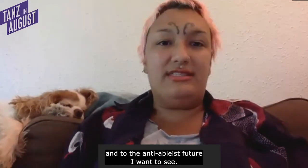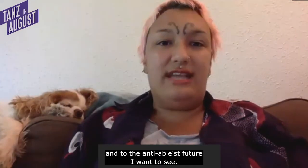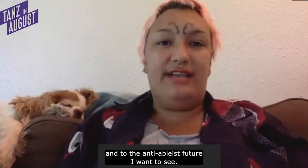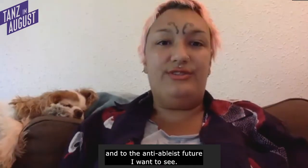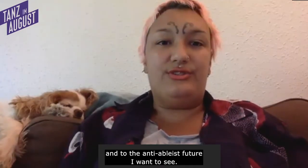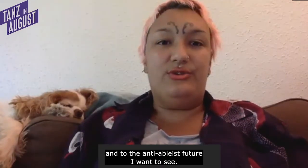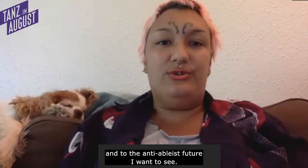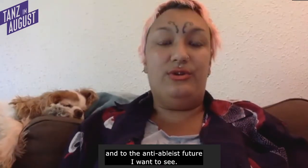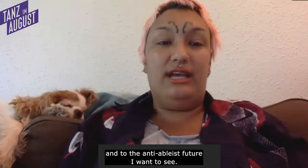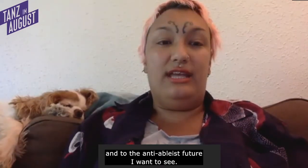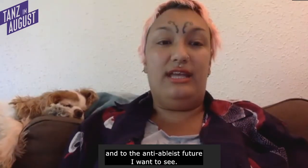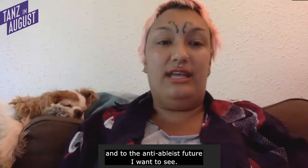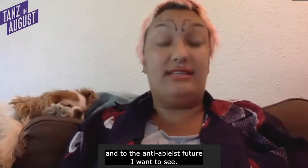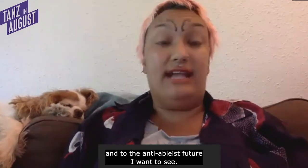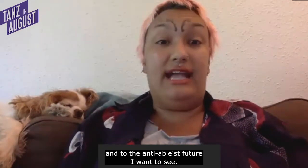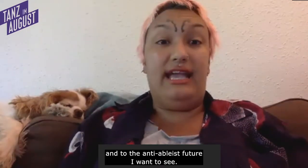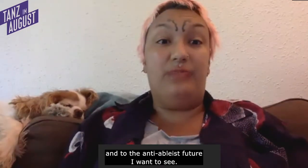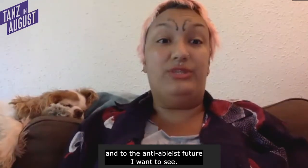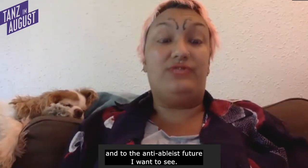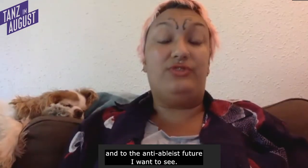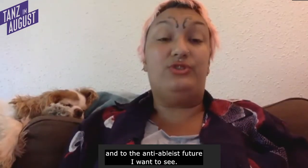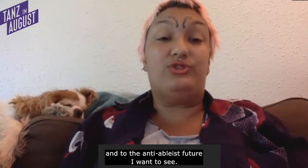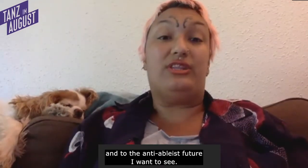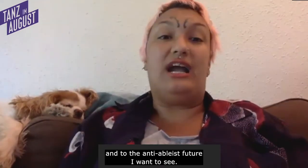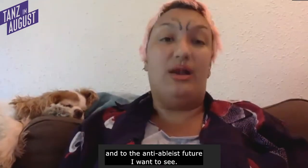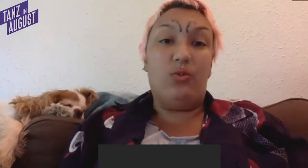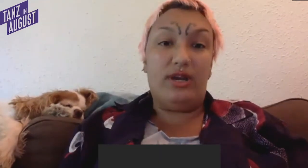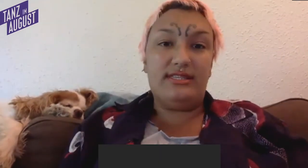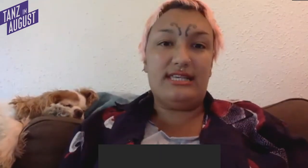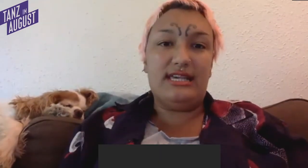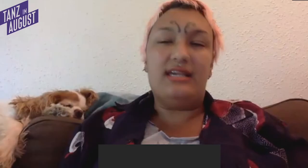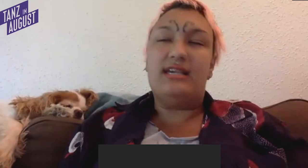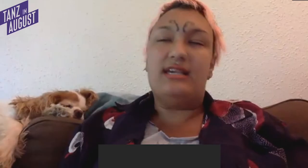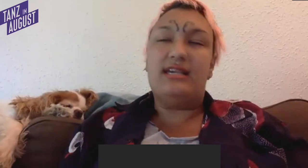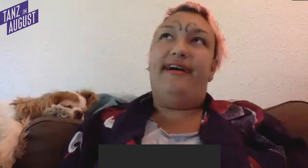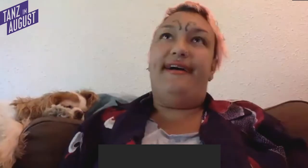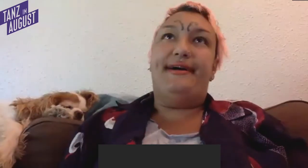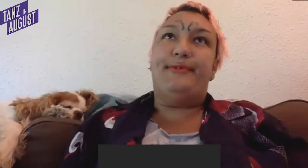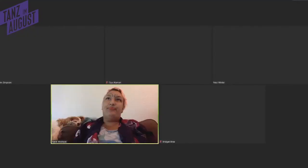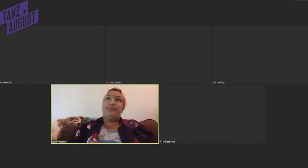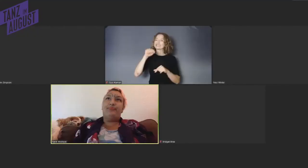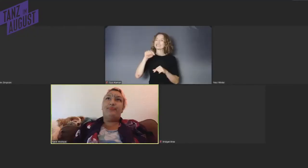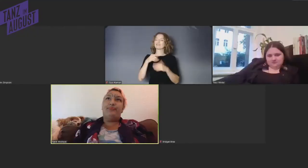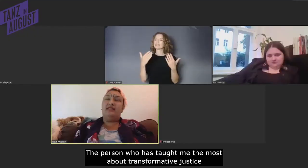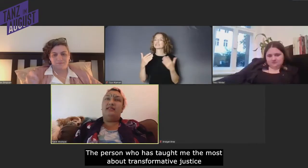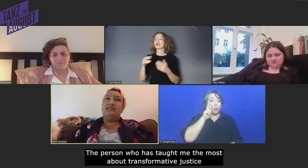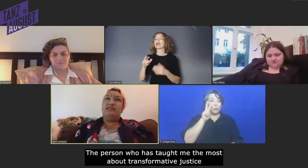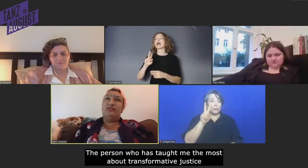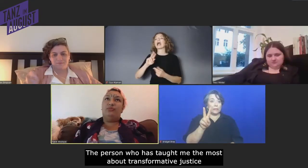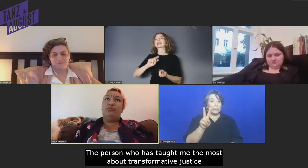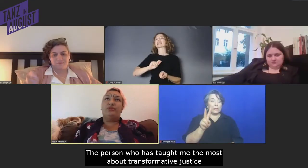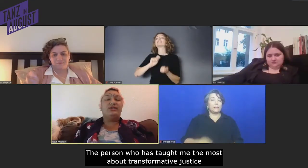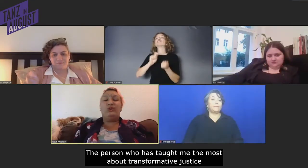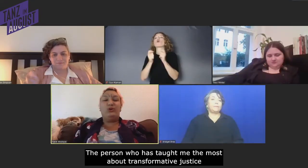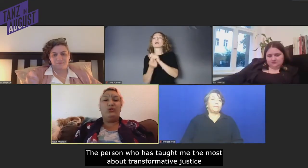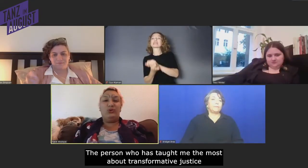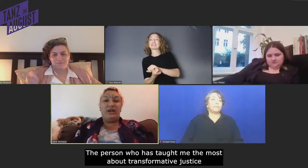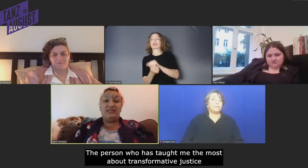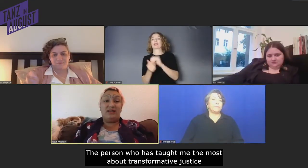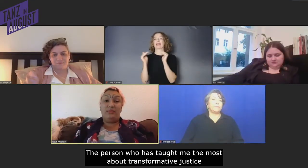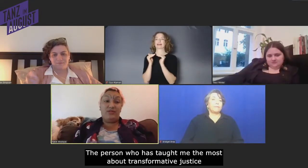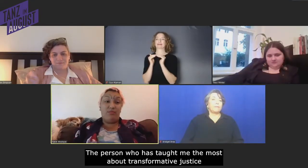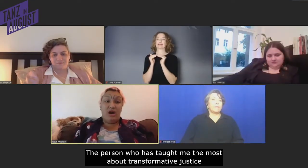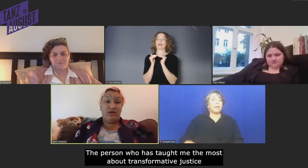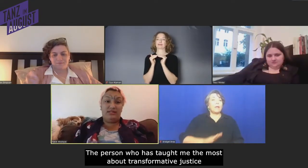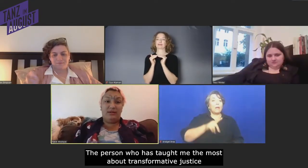justice and to the anti-ableist future that I want to see. And the person who has taught